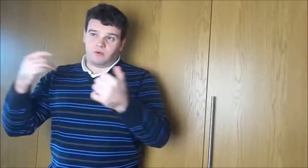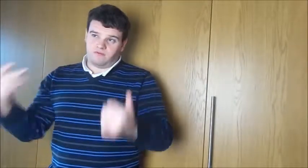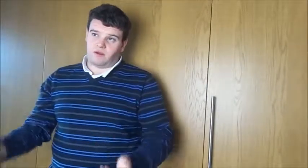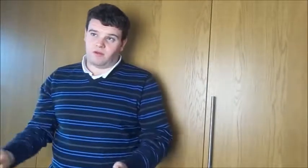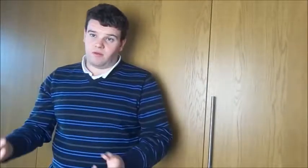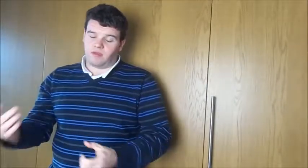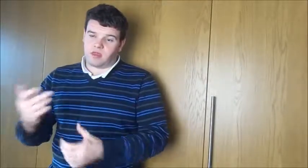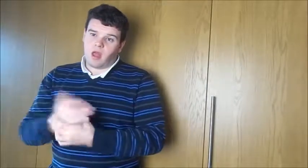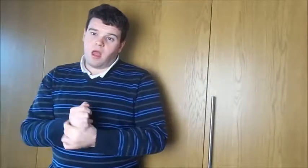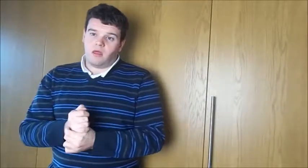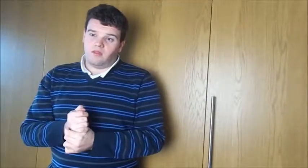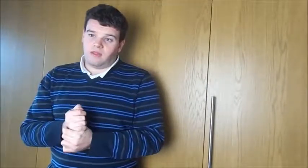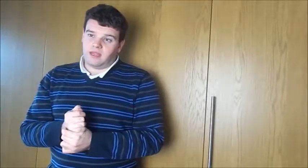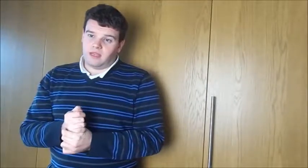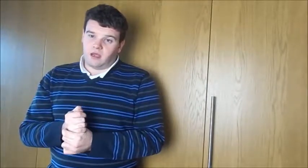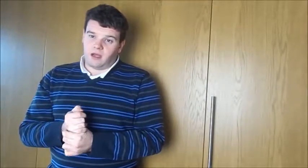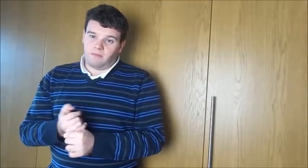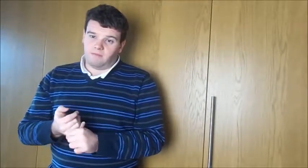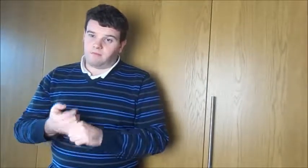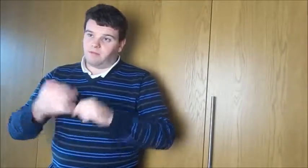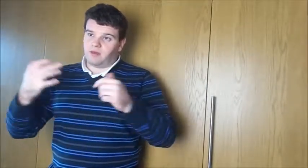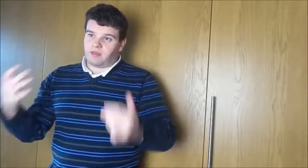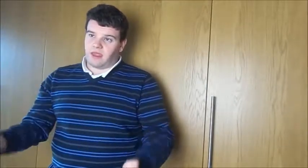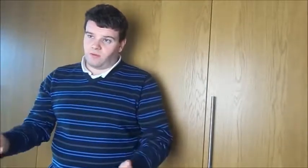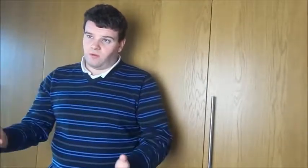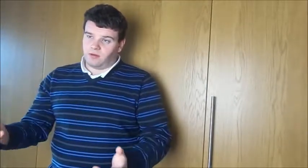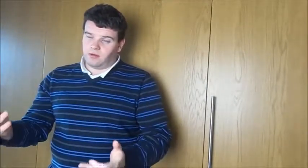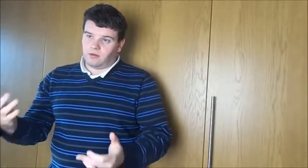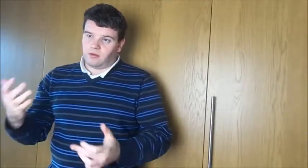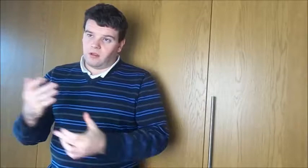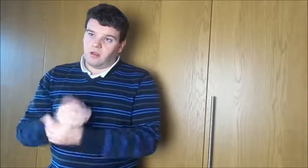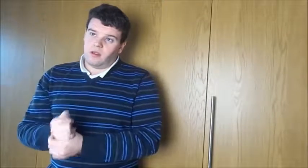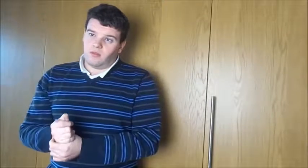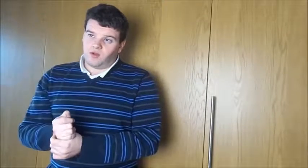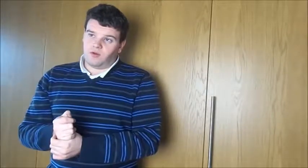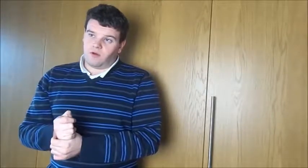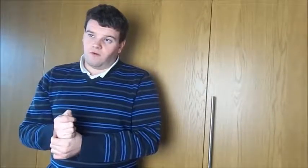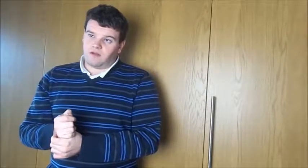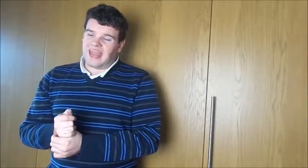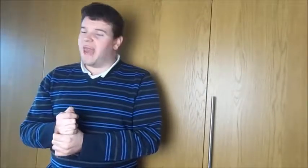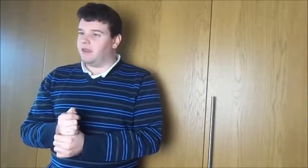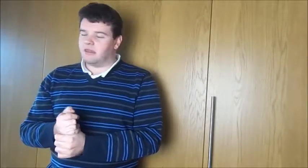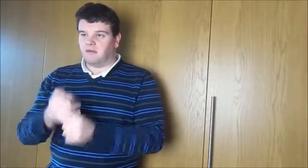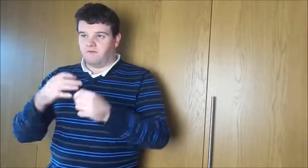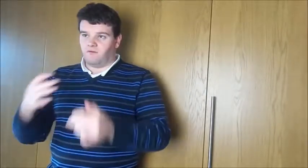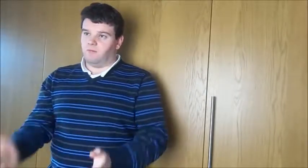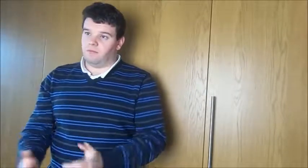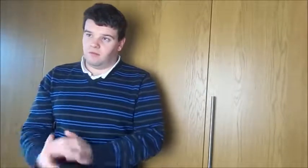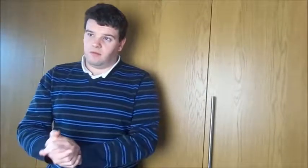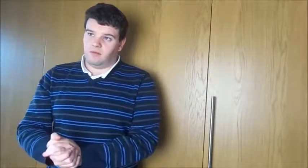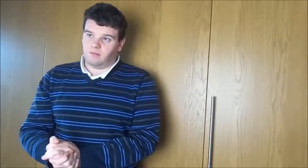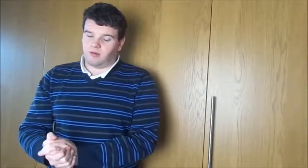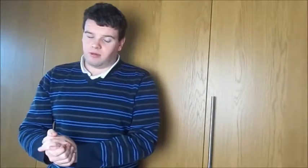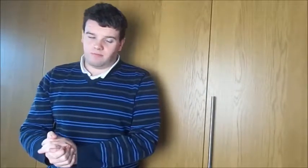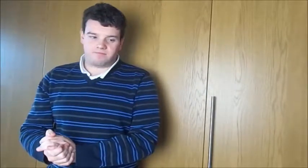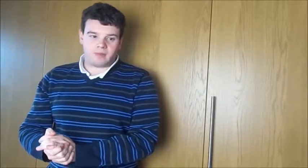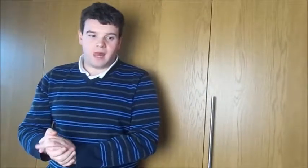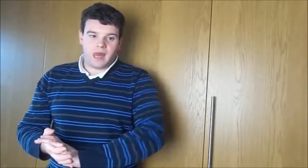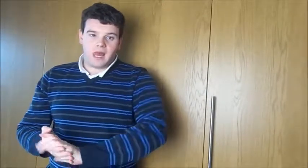of her cousins, the Prince Edward, the Duke of Kent from Britain.